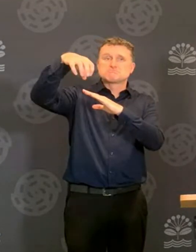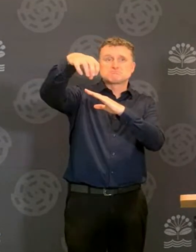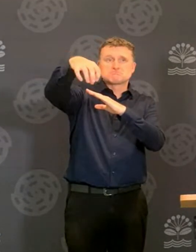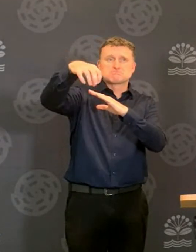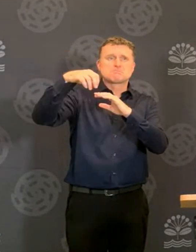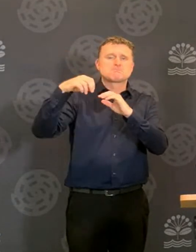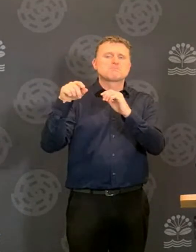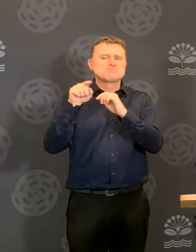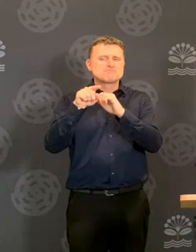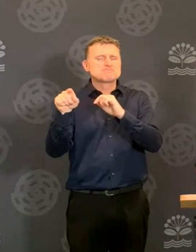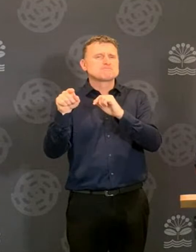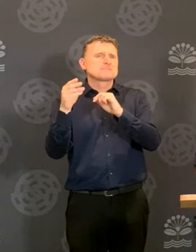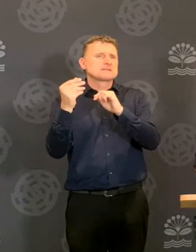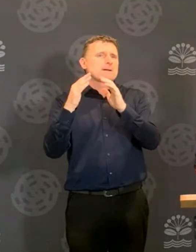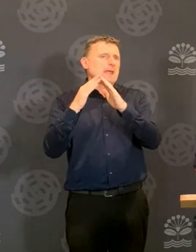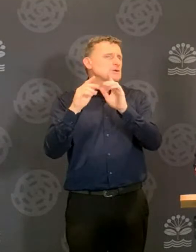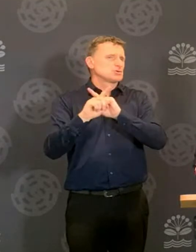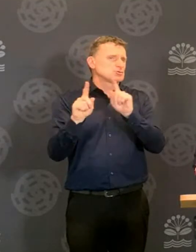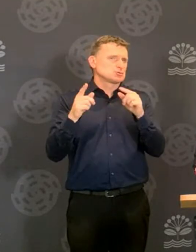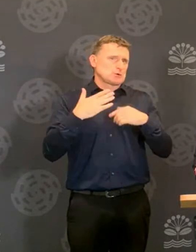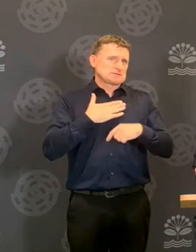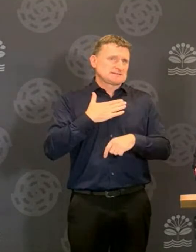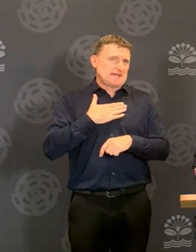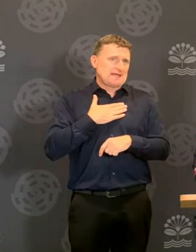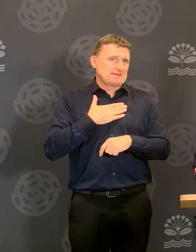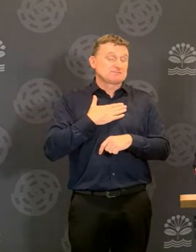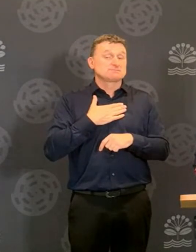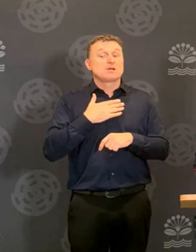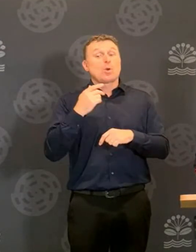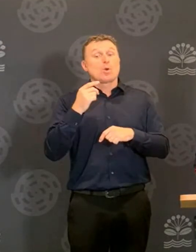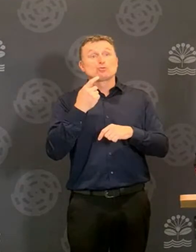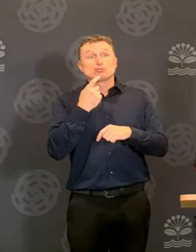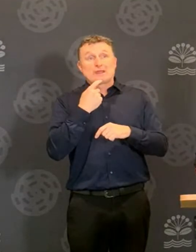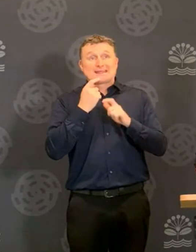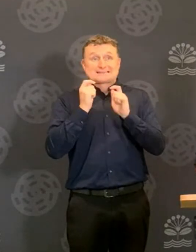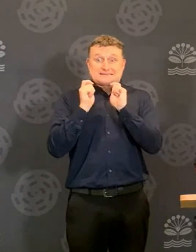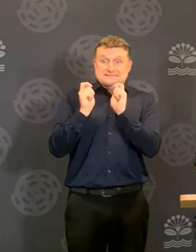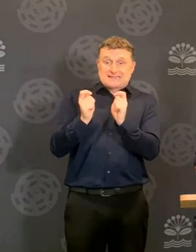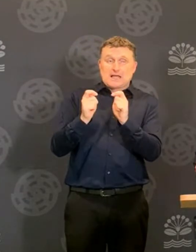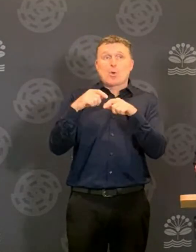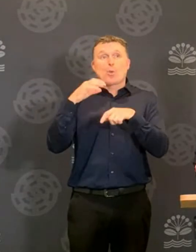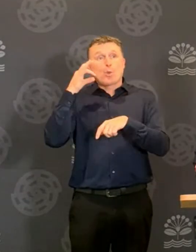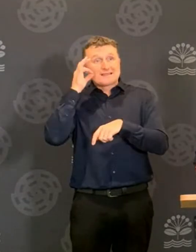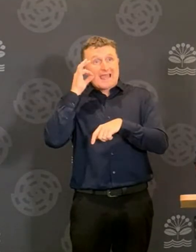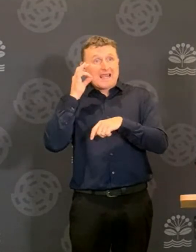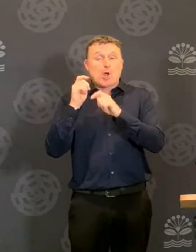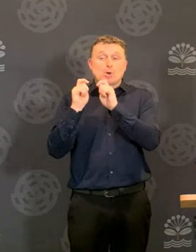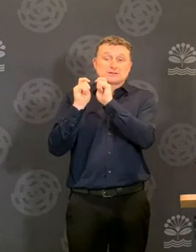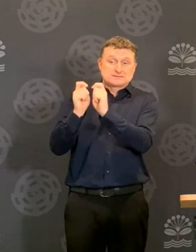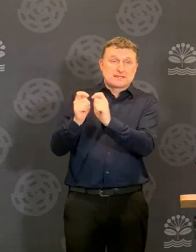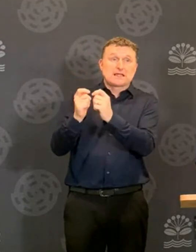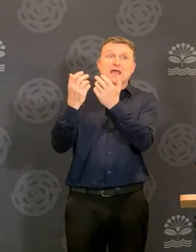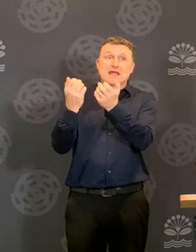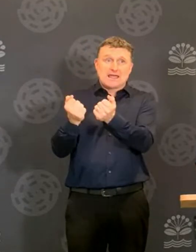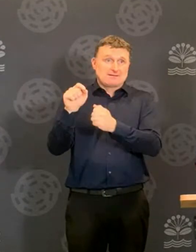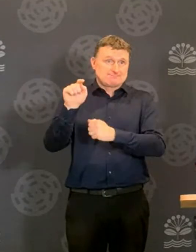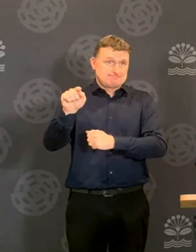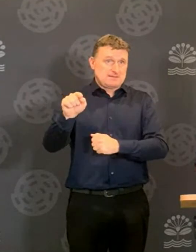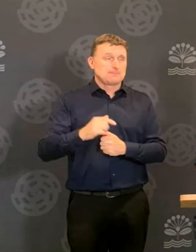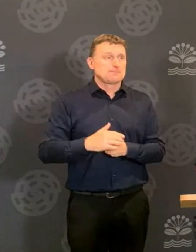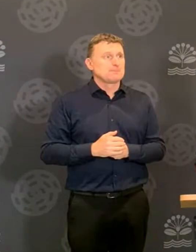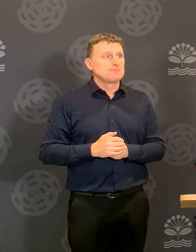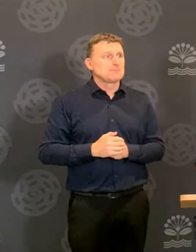through that process, and with some of those both red and yellow stickered. How confident are you that there aren't